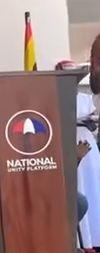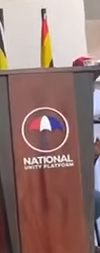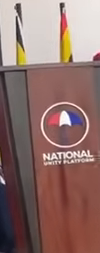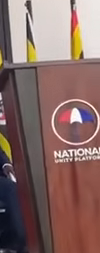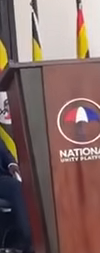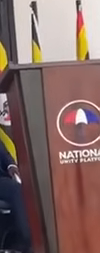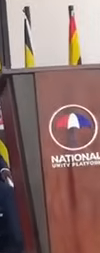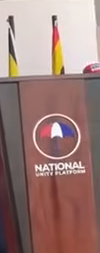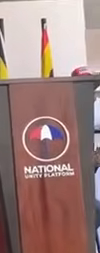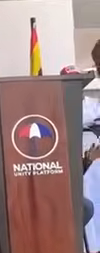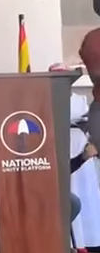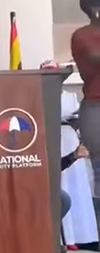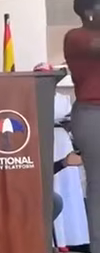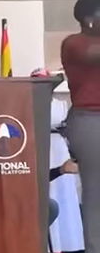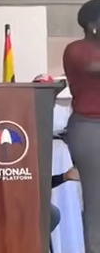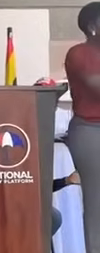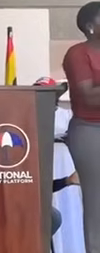banaddiini bonna